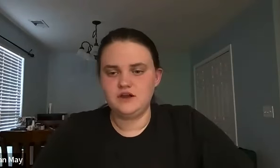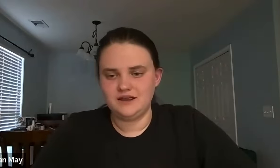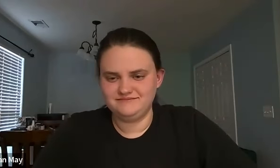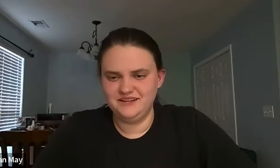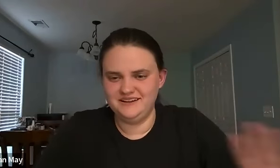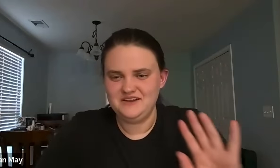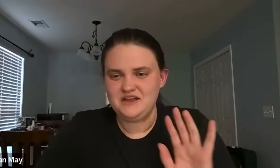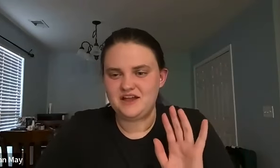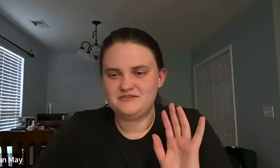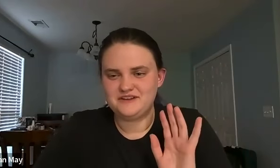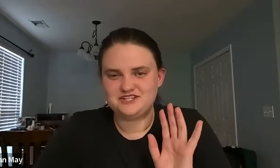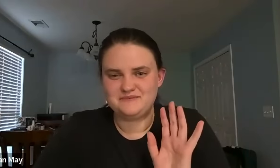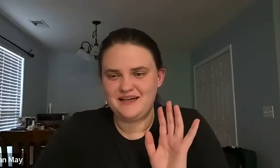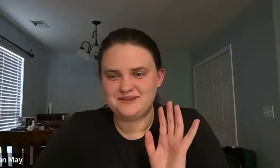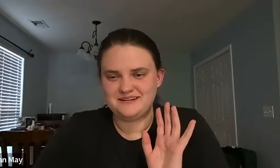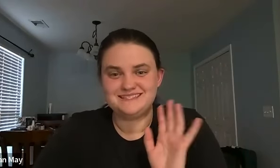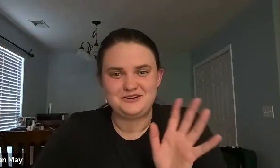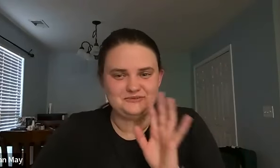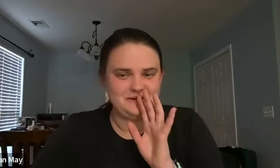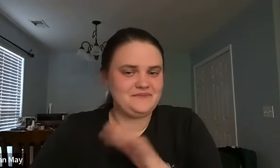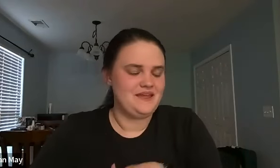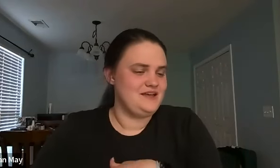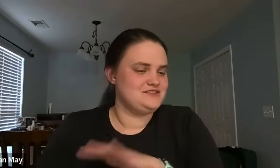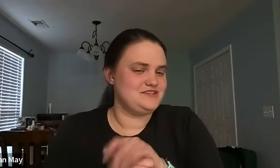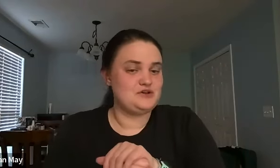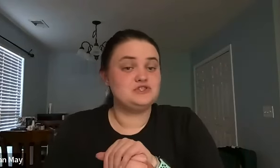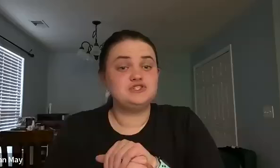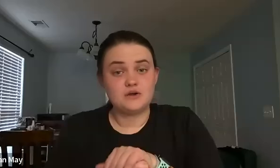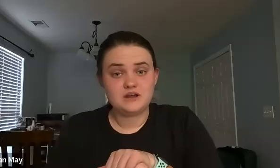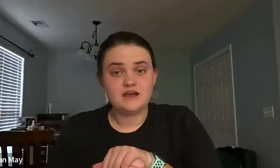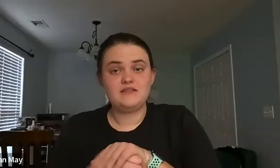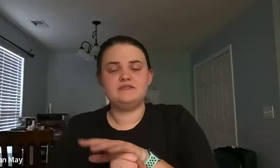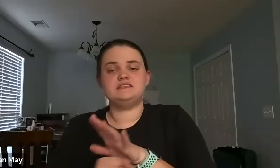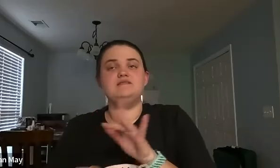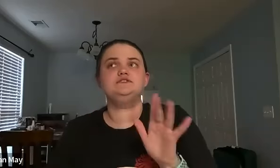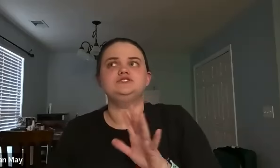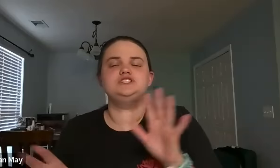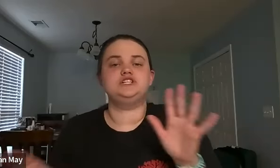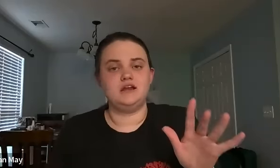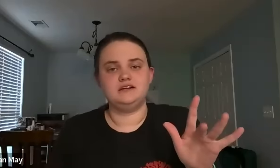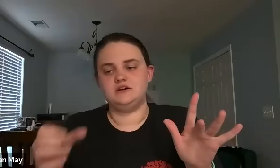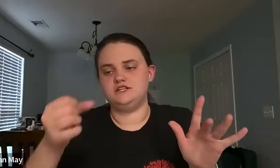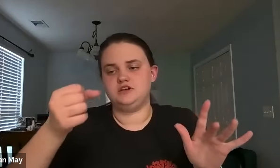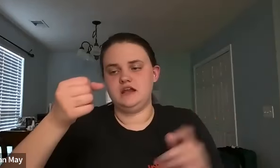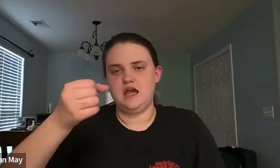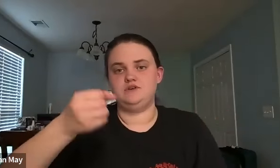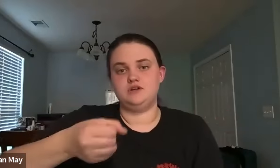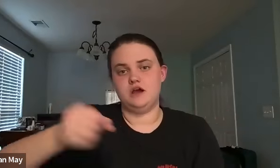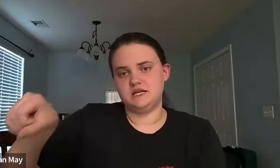sorry. Got a notification on my laptop and it startled me. So soda, the sign for just generic soda is you're going to have your non-dominant